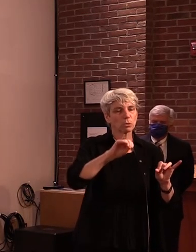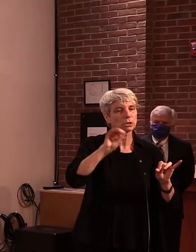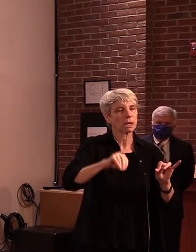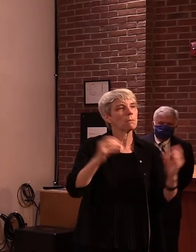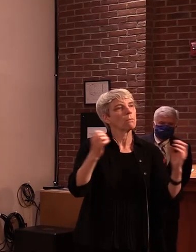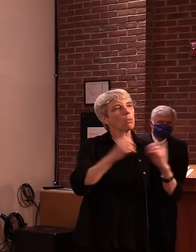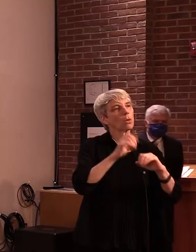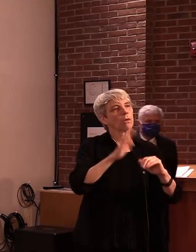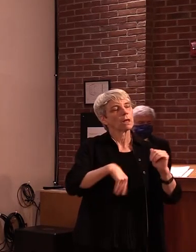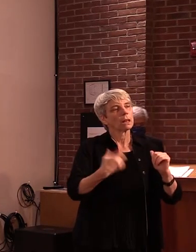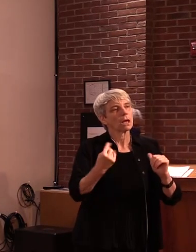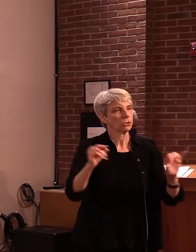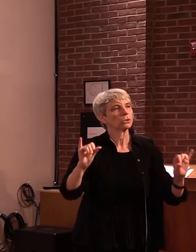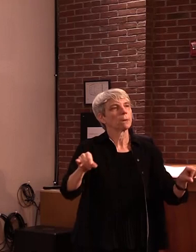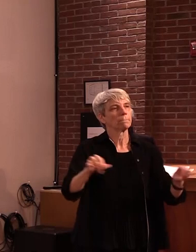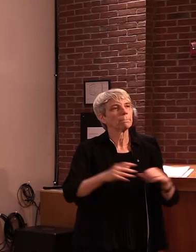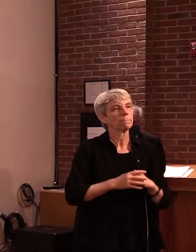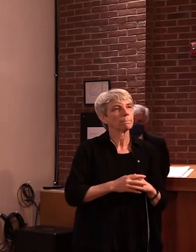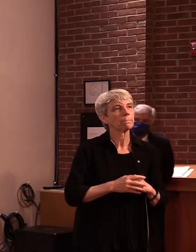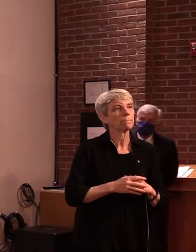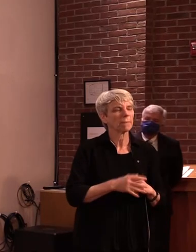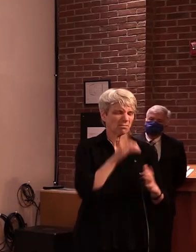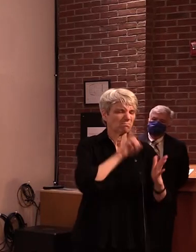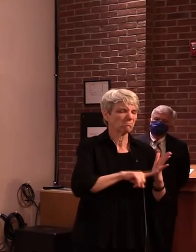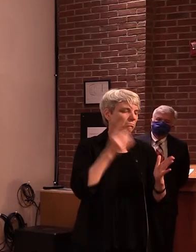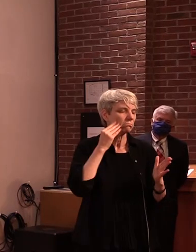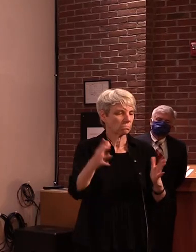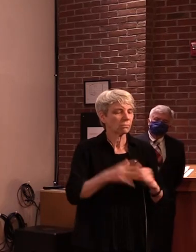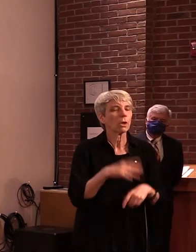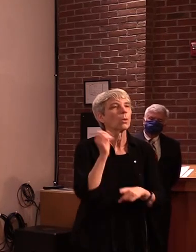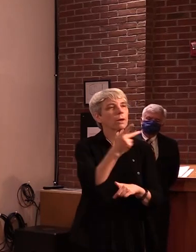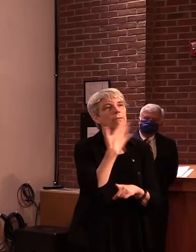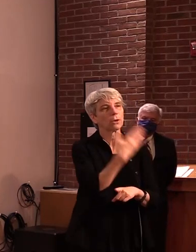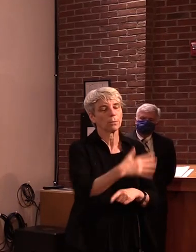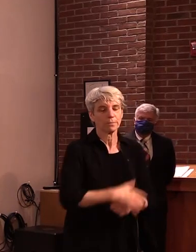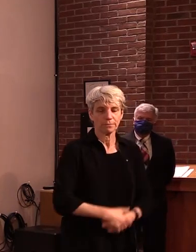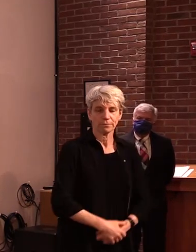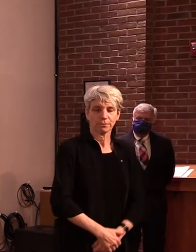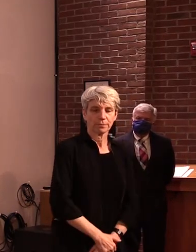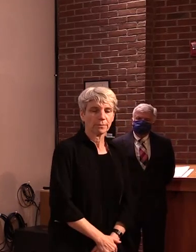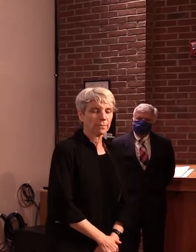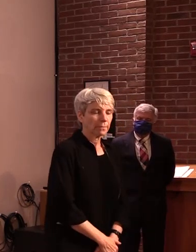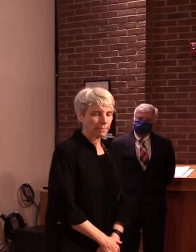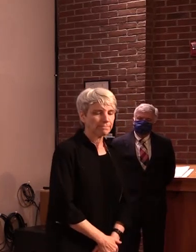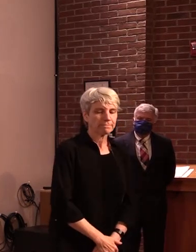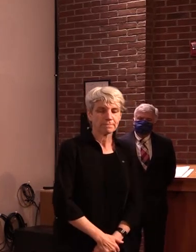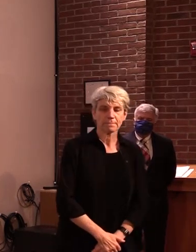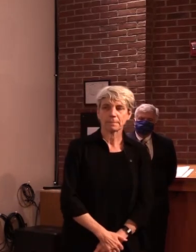year. Okay. Thank you much.